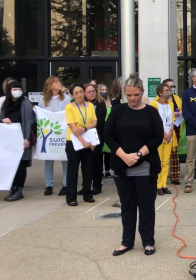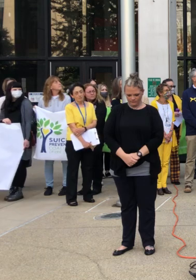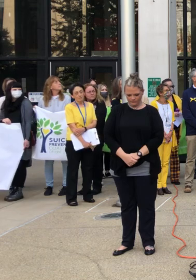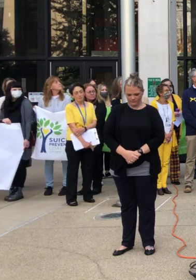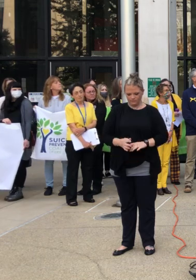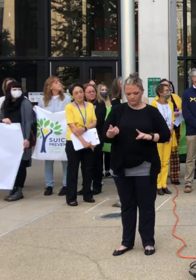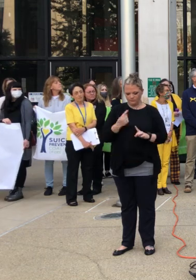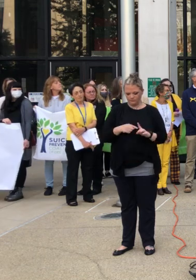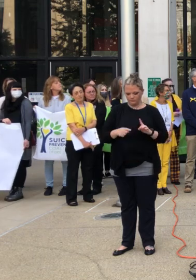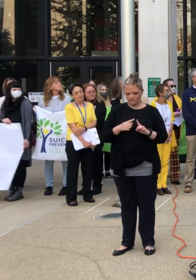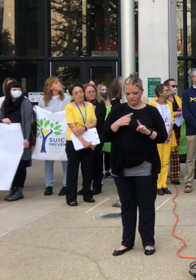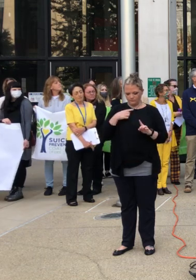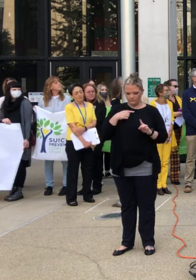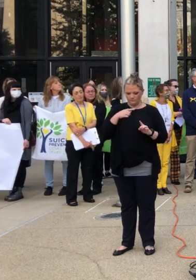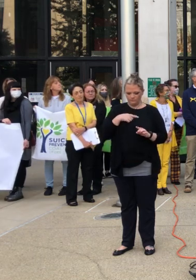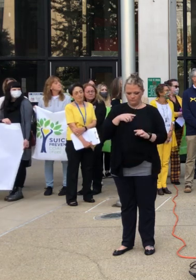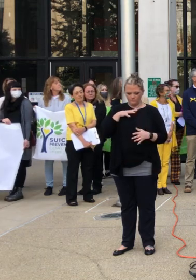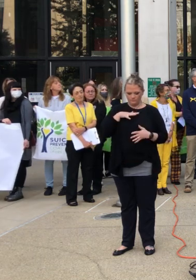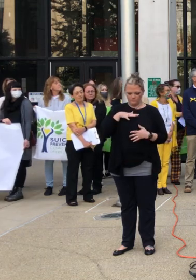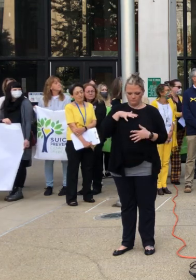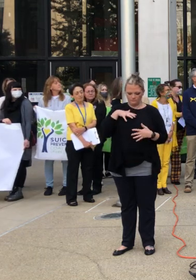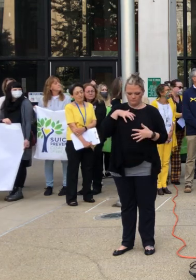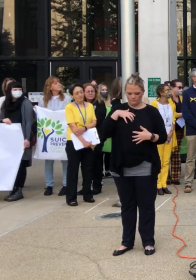so weary,